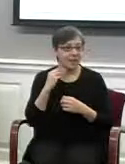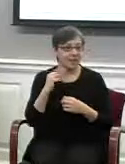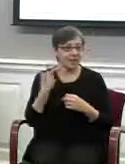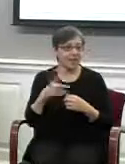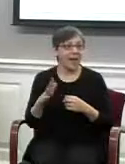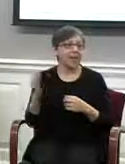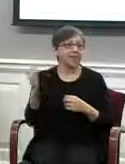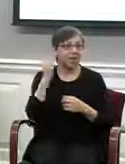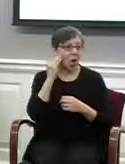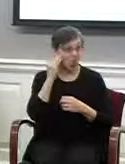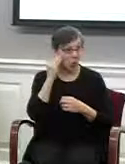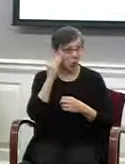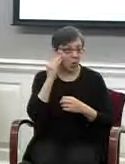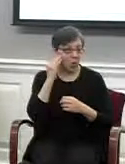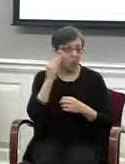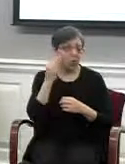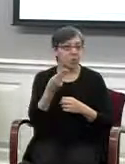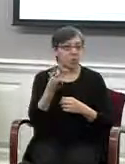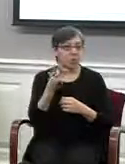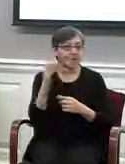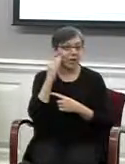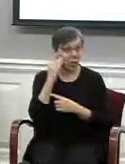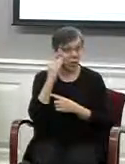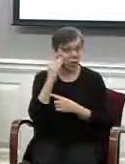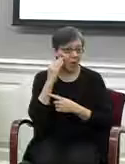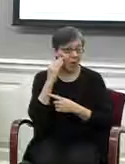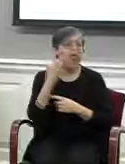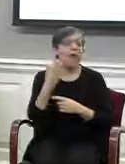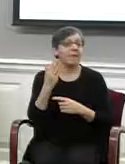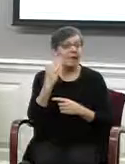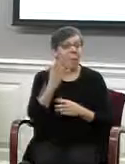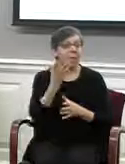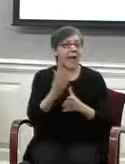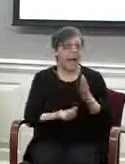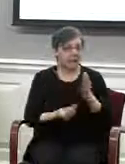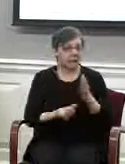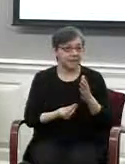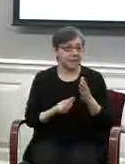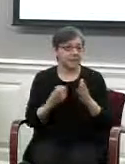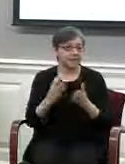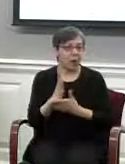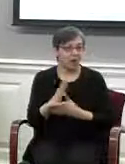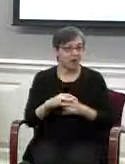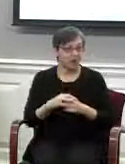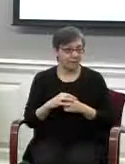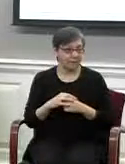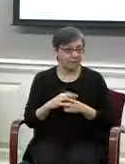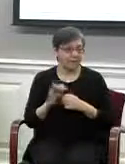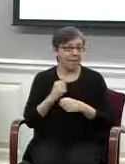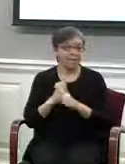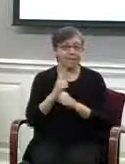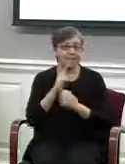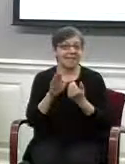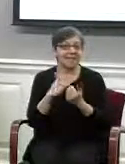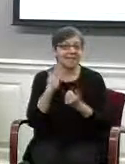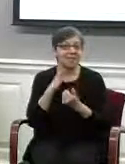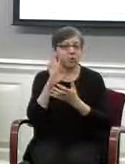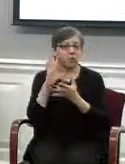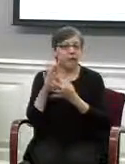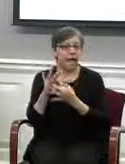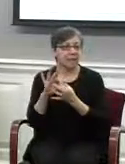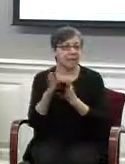Or they know the absence of rights, perhaps. That makes it easy to connect these